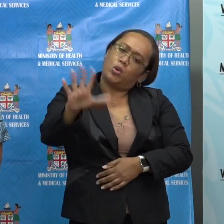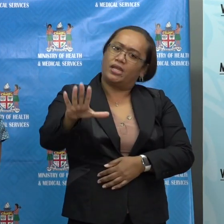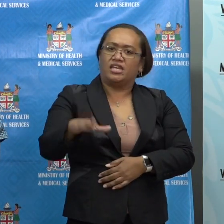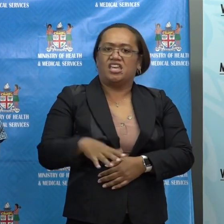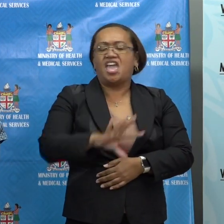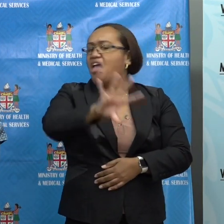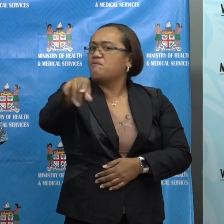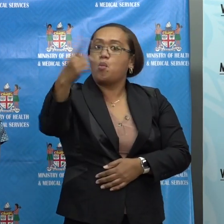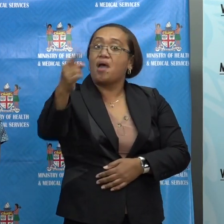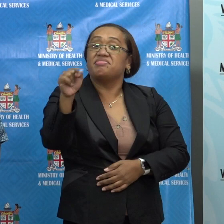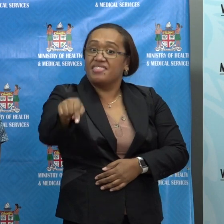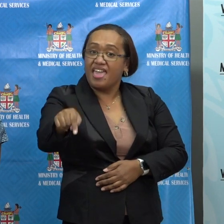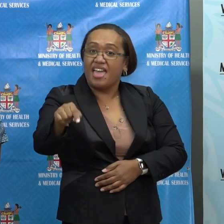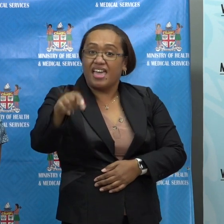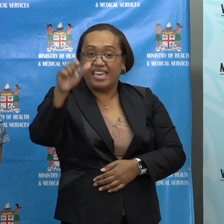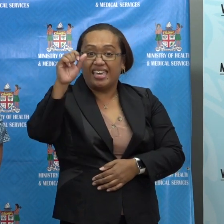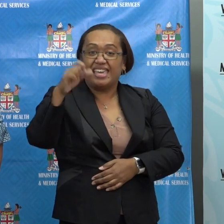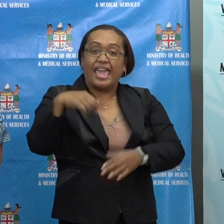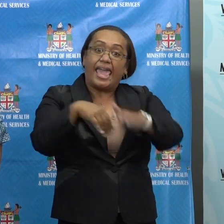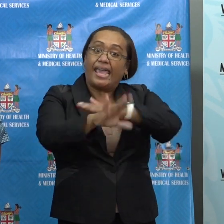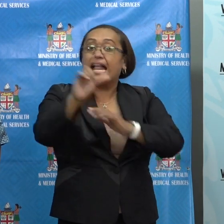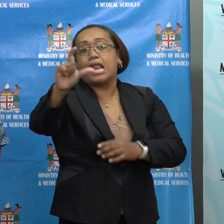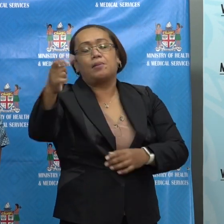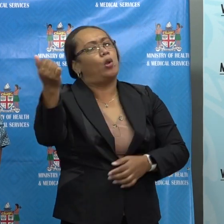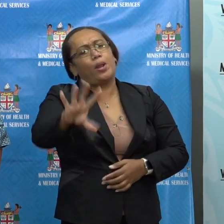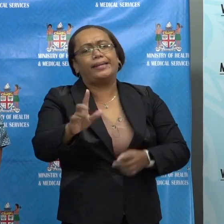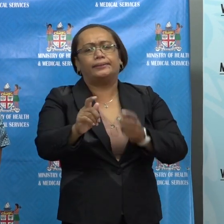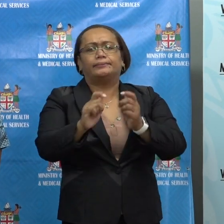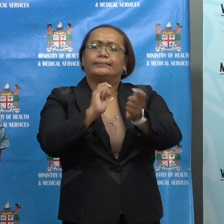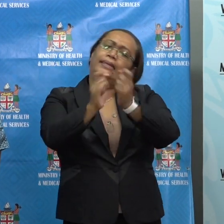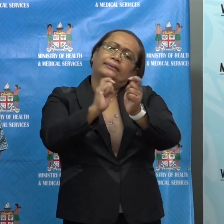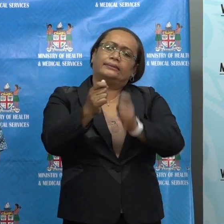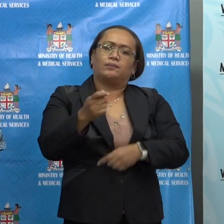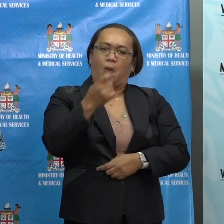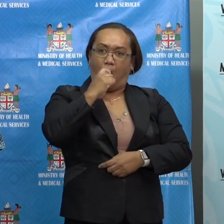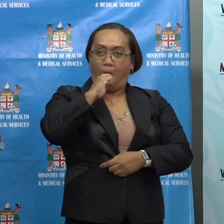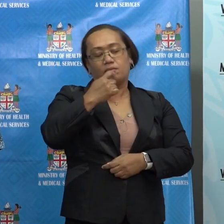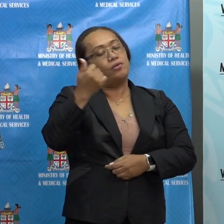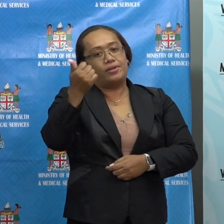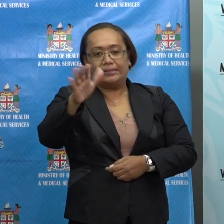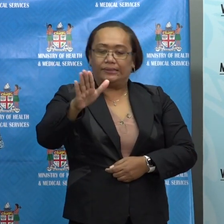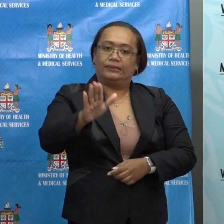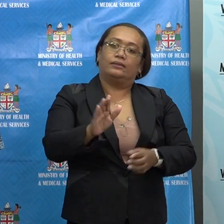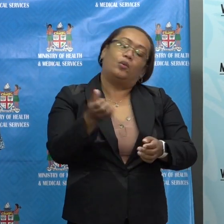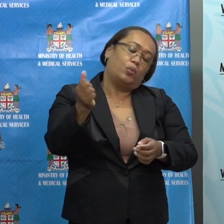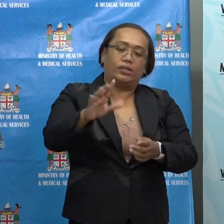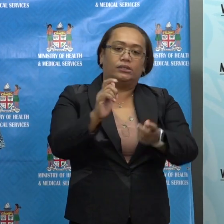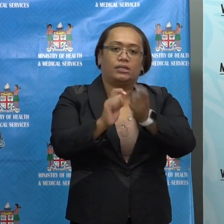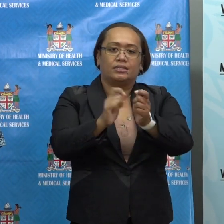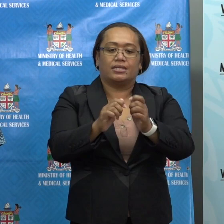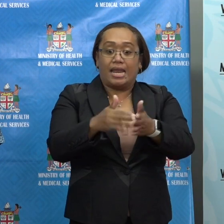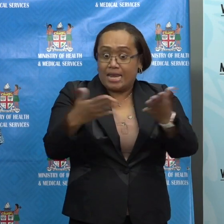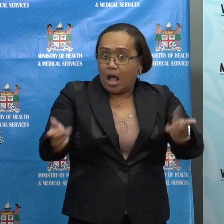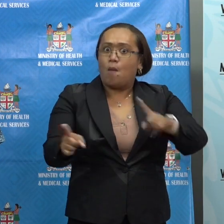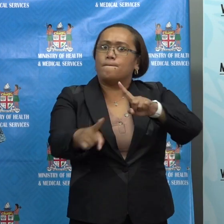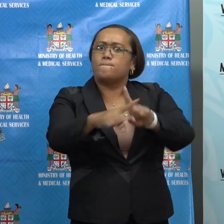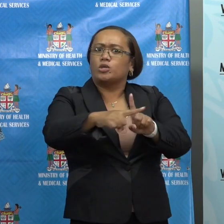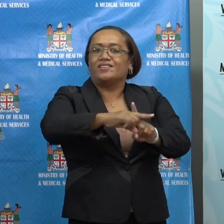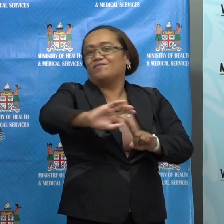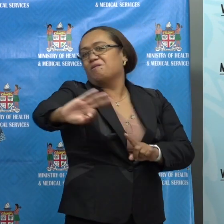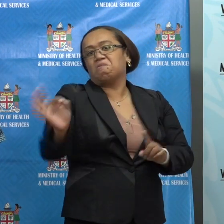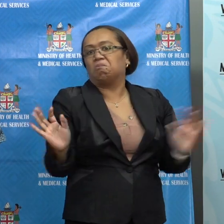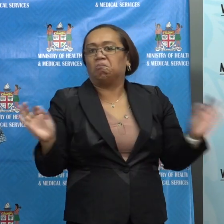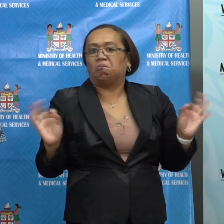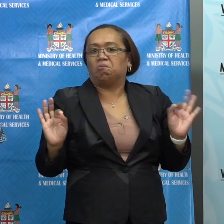everybody in this settlements. Yeah? We don't have any positive results to report at this point in time, apart from the ones that I've